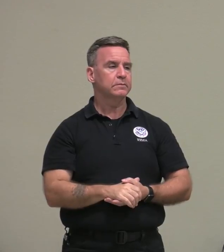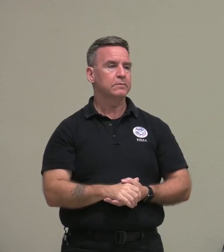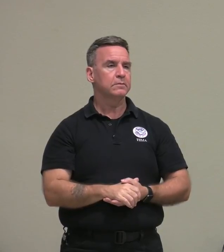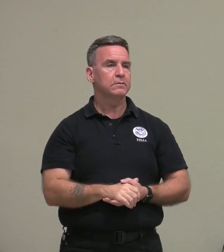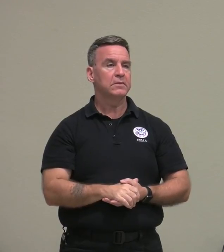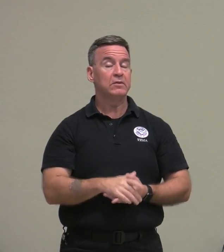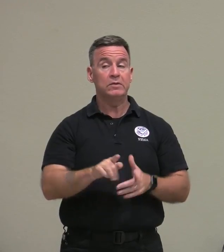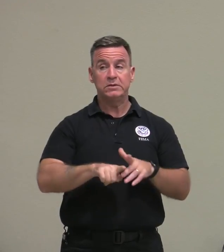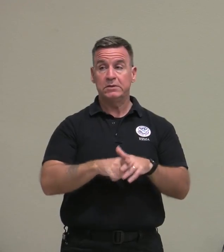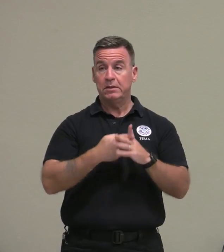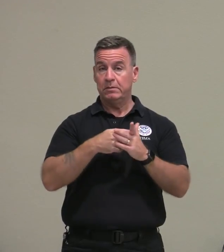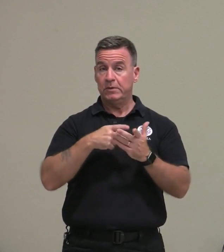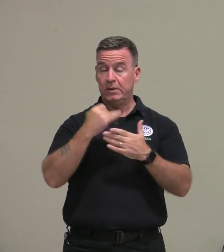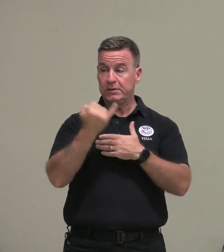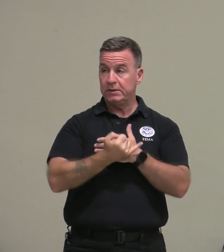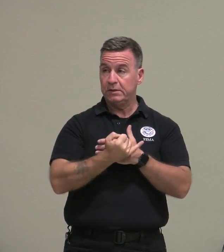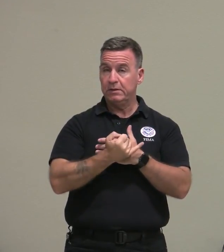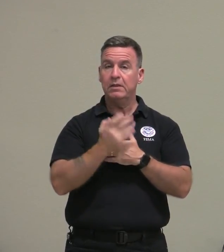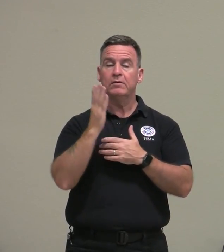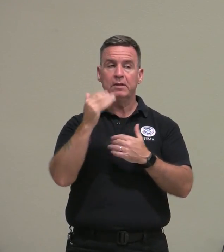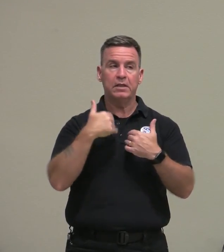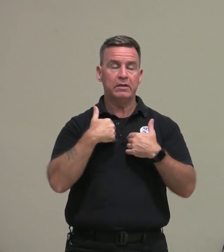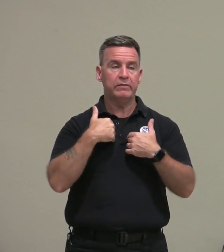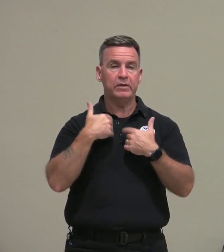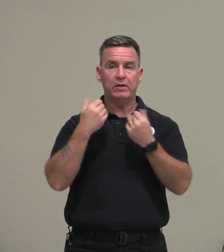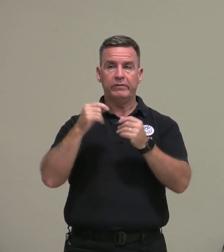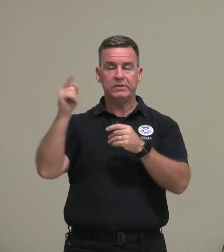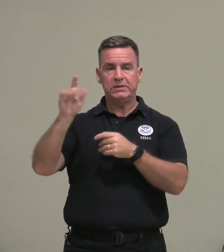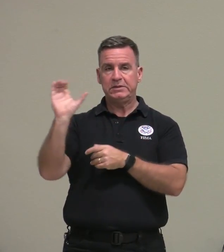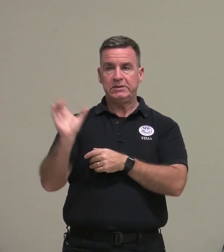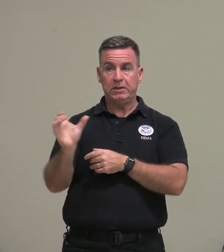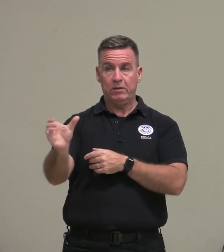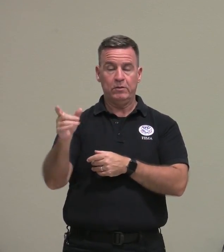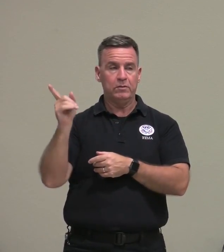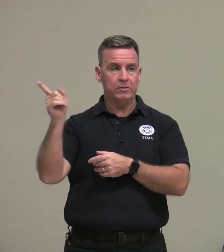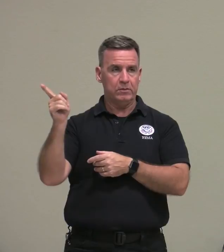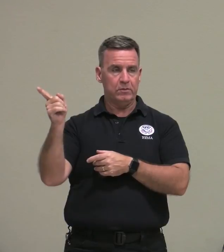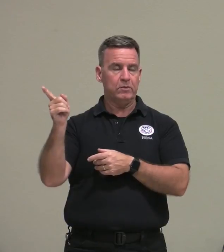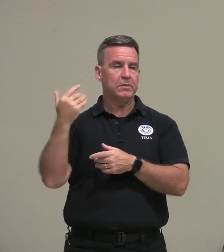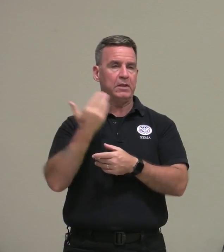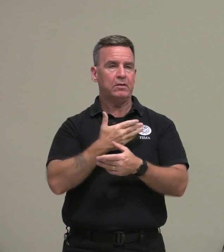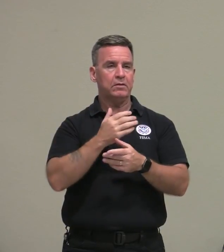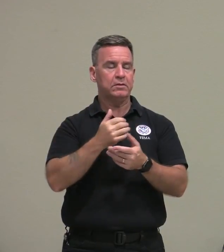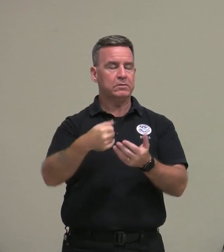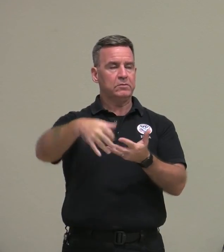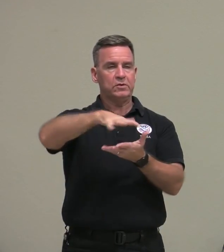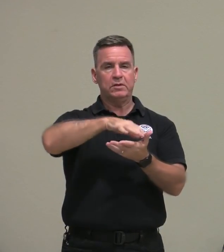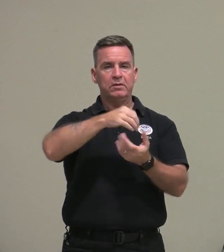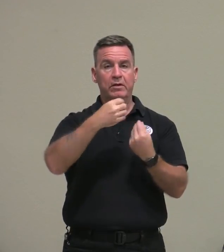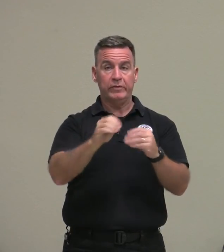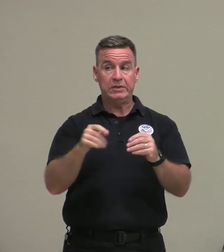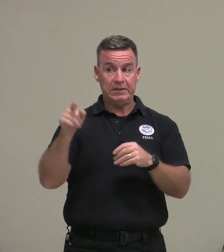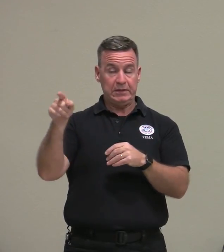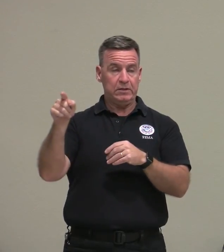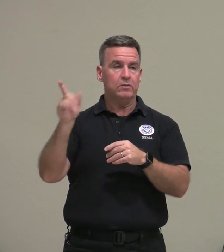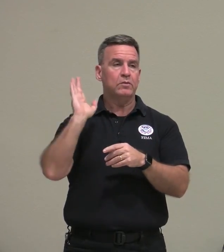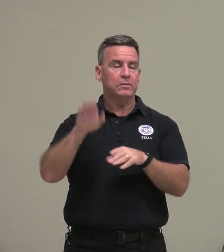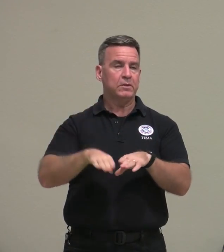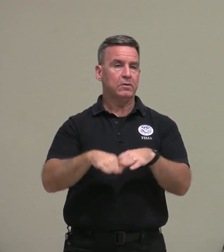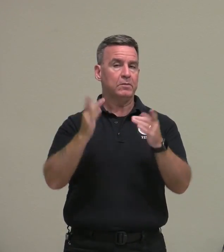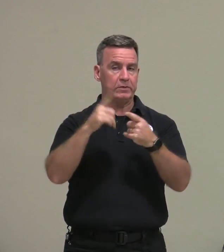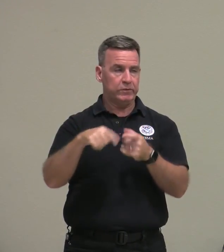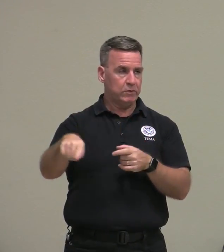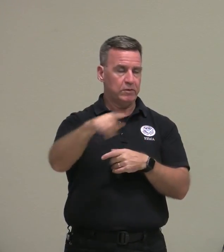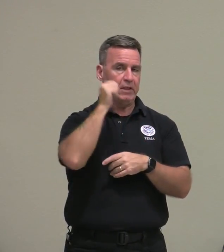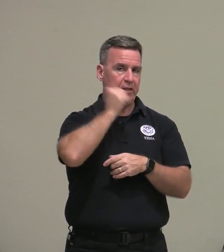When we start our project, there will be an office in Chico that will be our debris office. That office will be open